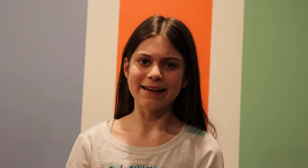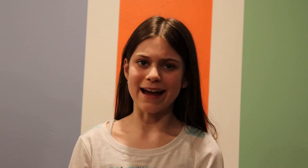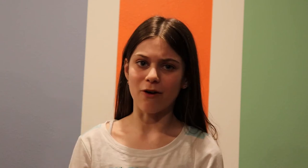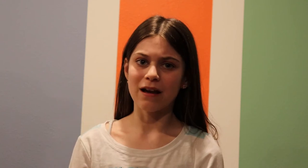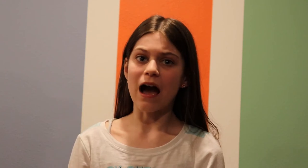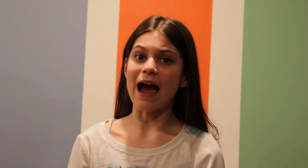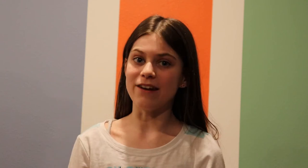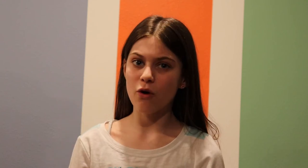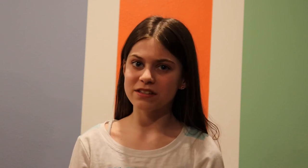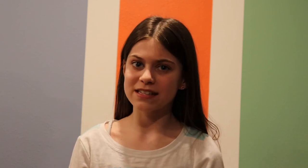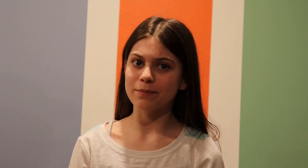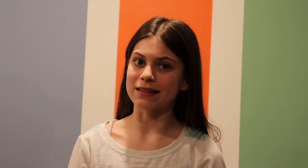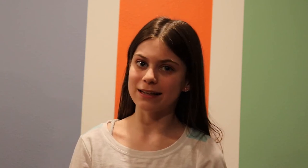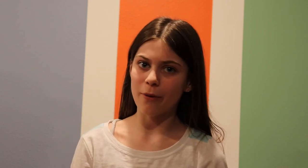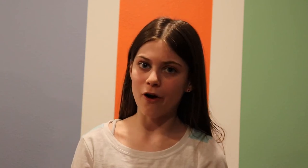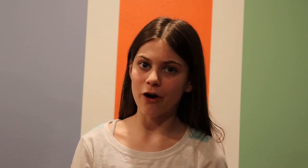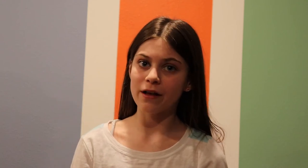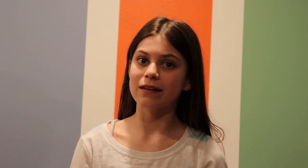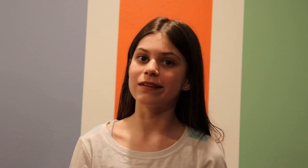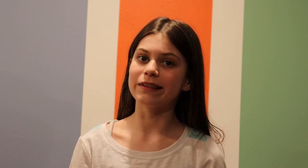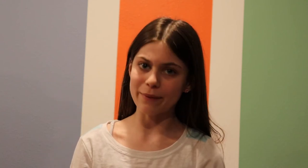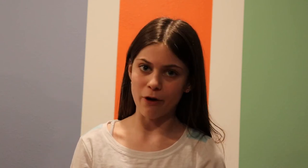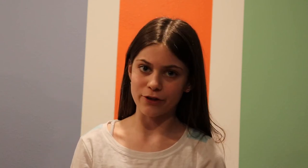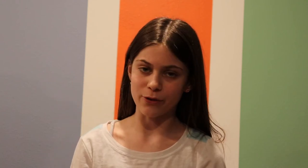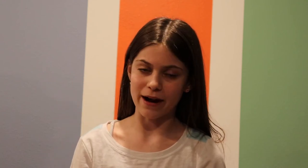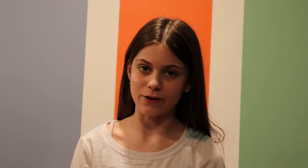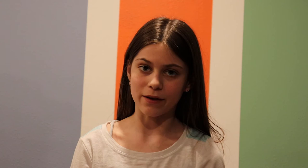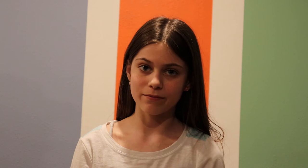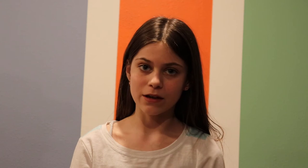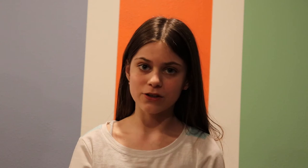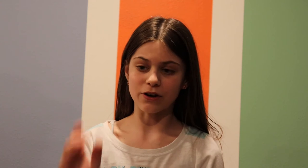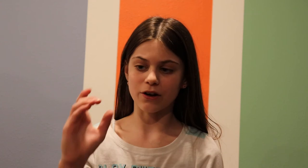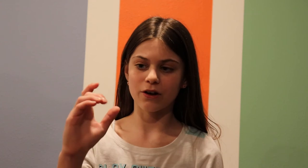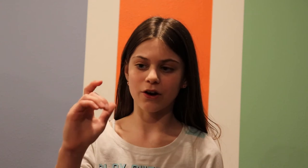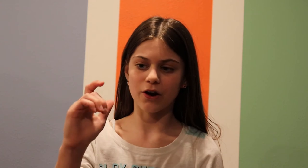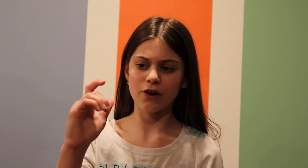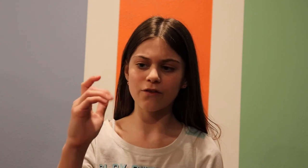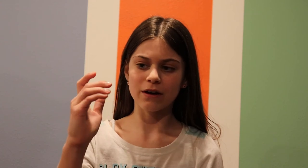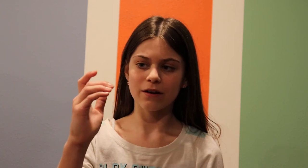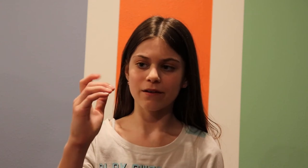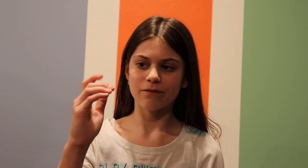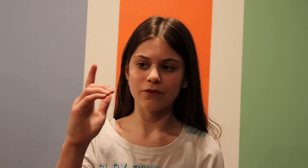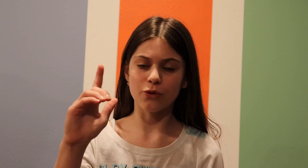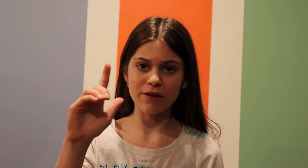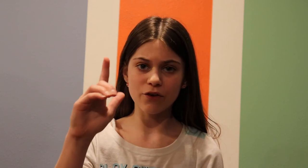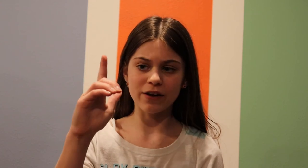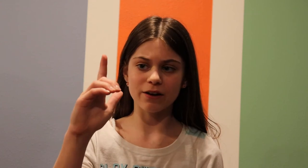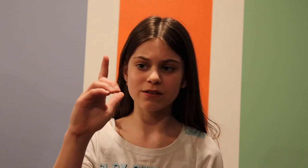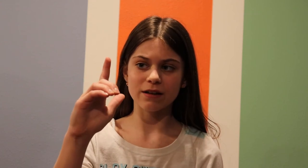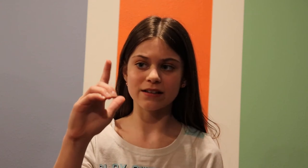Now, I know it seems a little bit hard. Let me walk you through how to do it. So you're going to curve three of your fingers, except